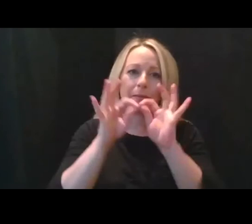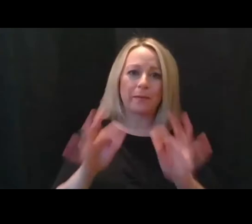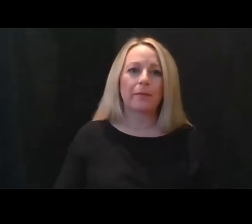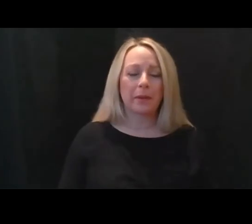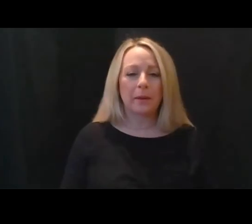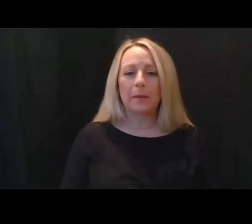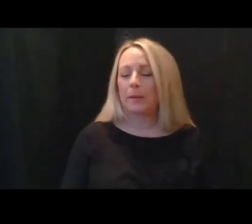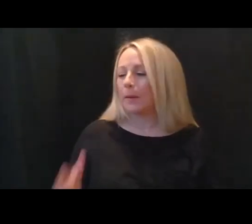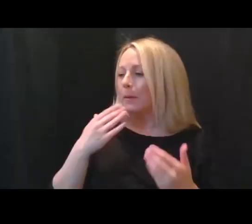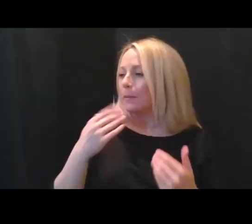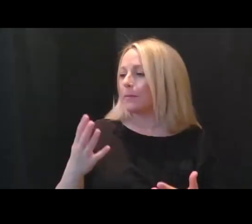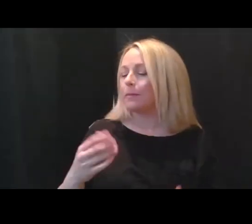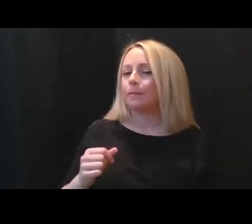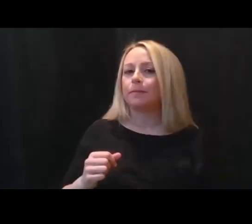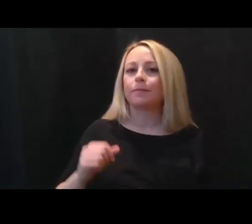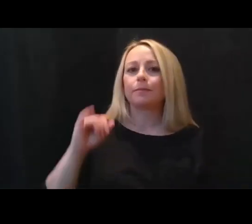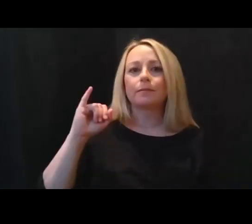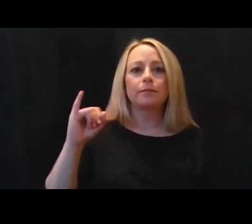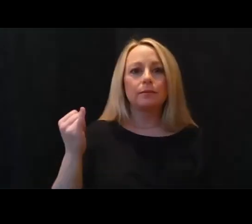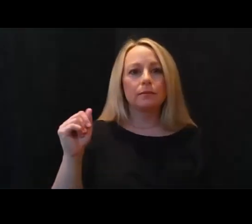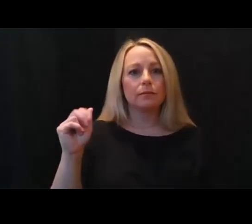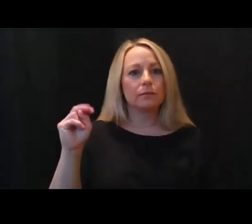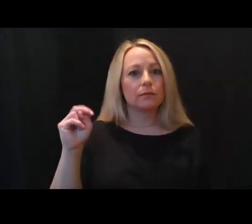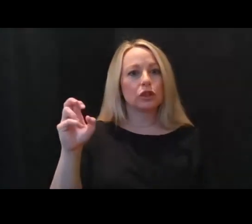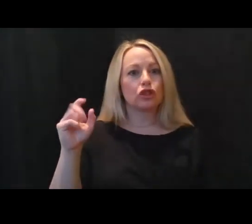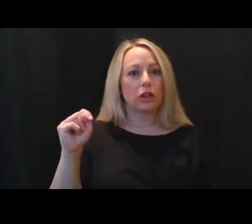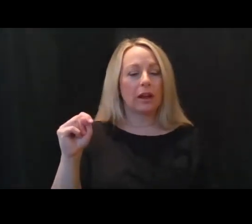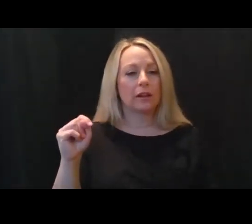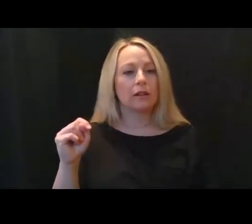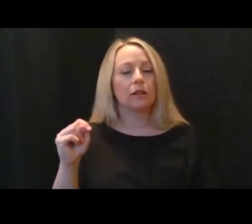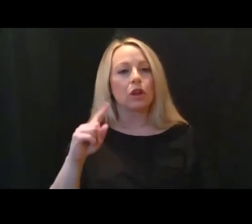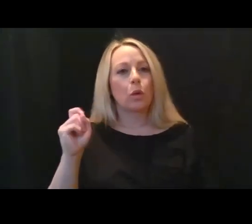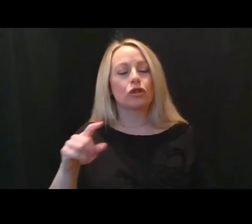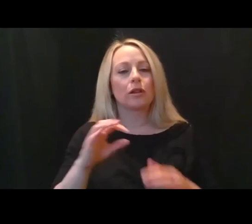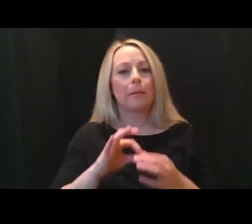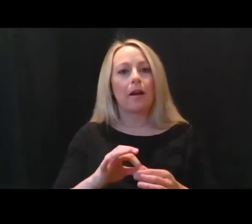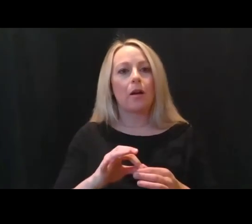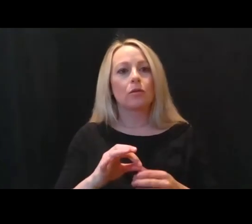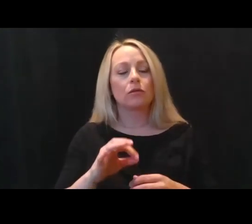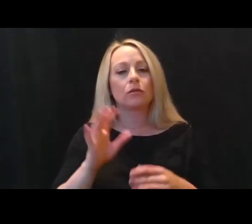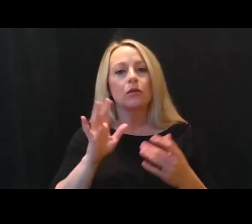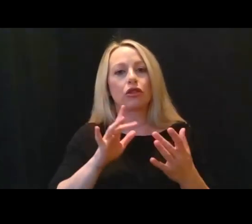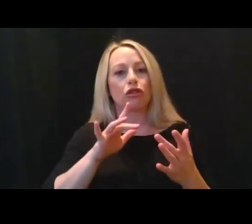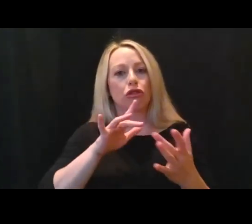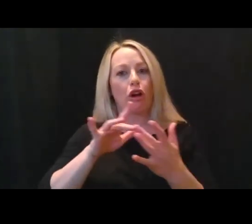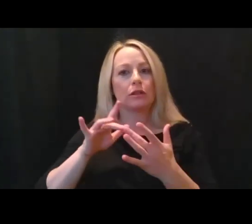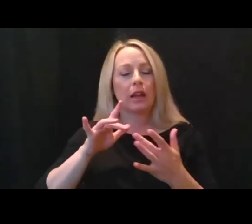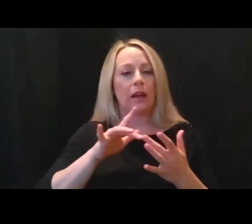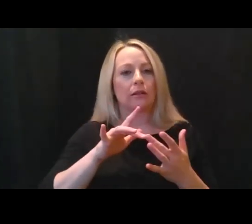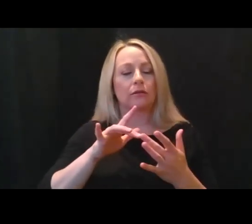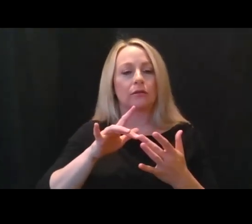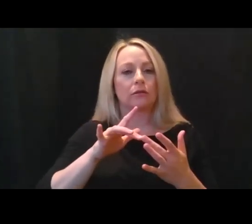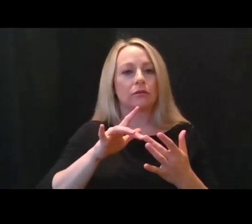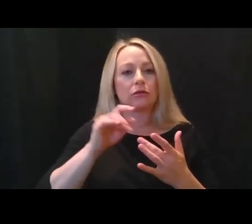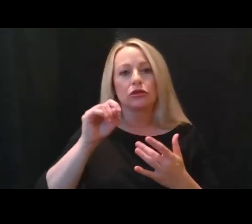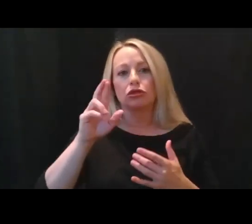Thank you. Janet, the question on contact tracing I'll send to you. Is it showing, what are you learning from contact tracing? Is it showing where people